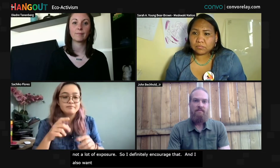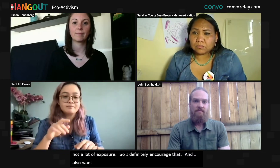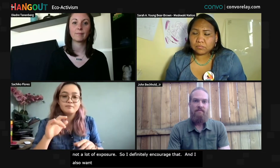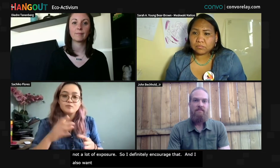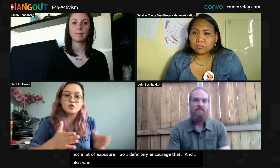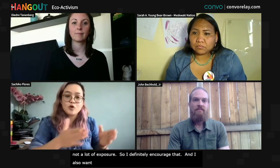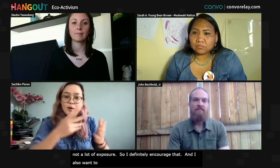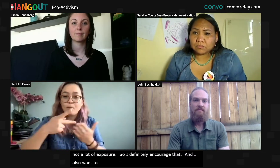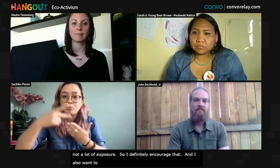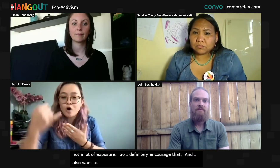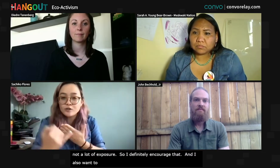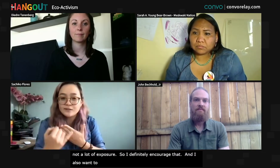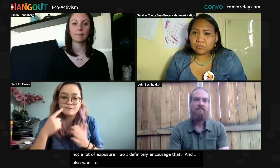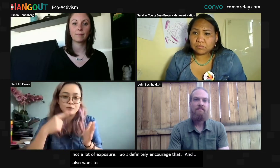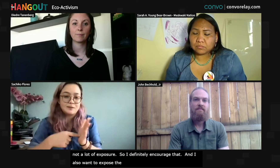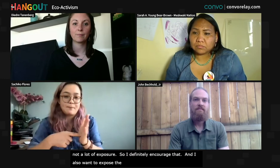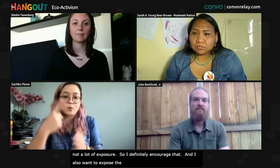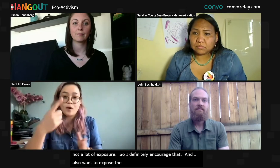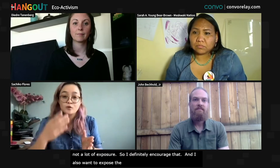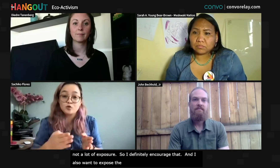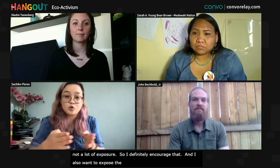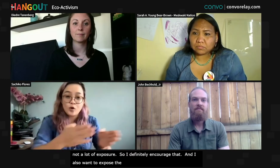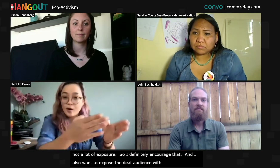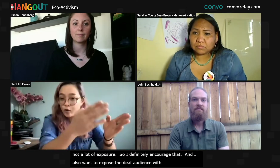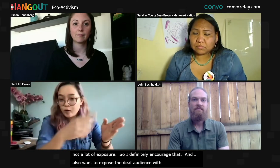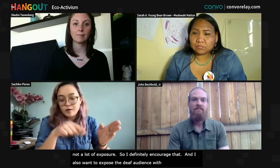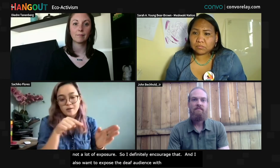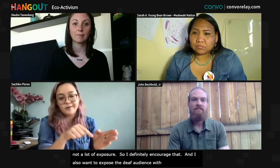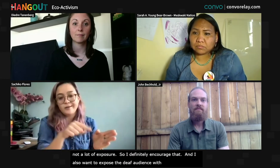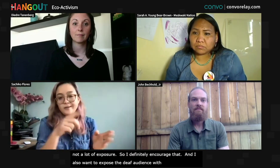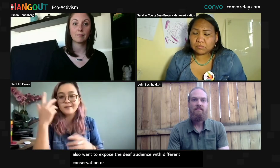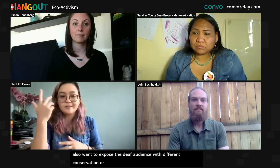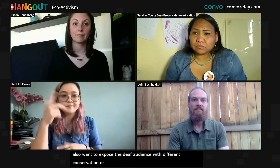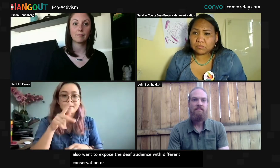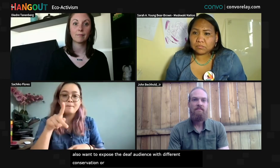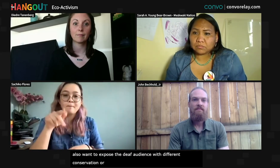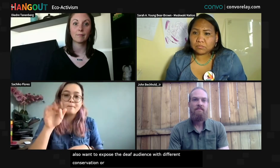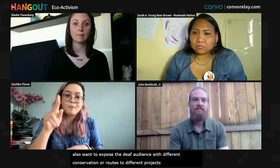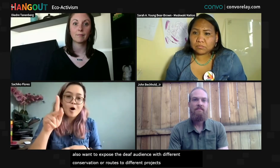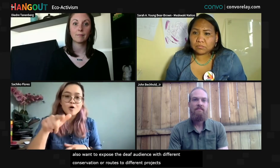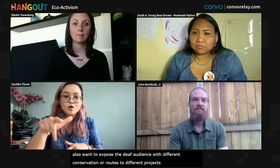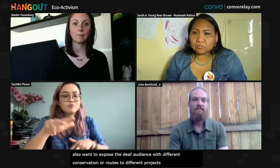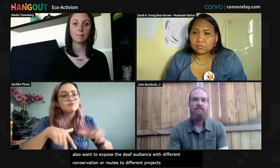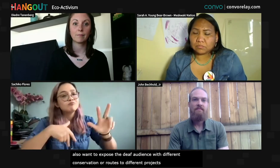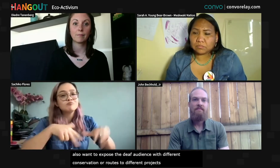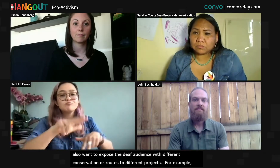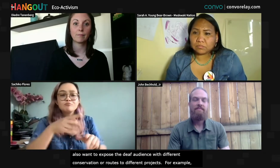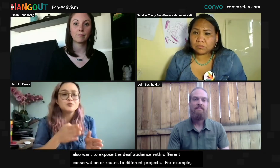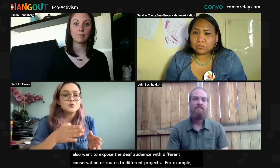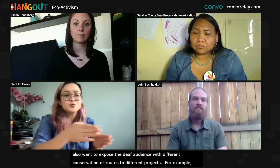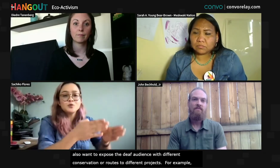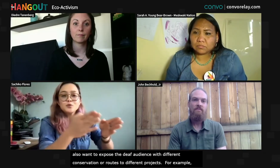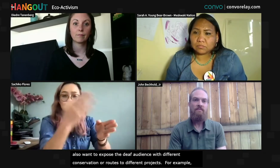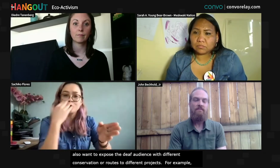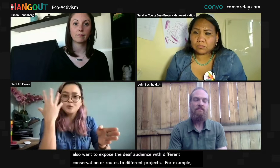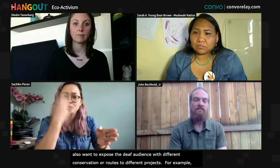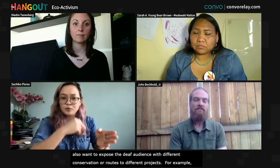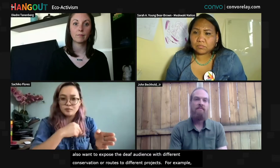with different conservation routes, different projects. For example, there's one trail that we go on.